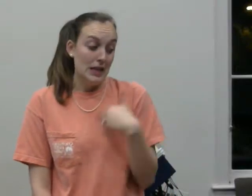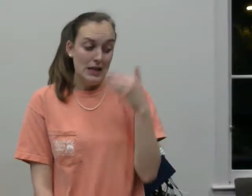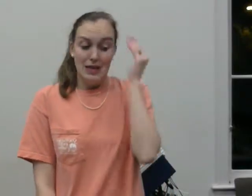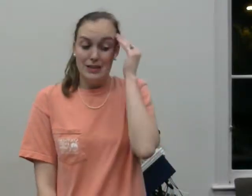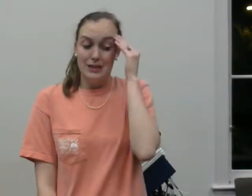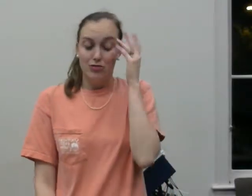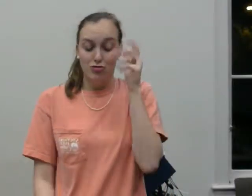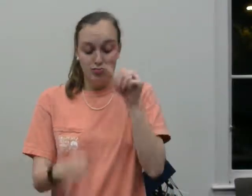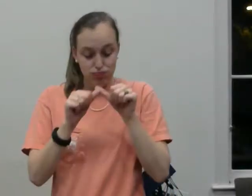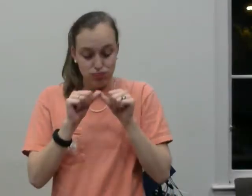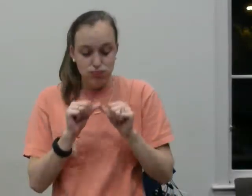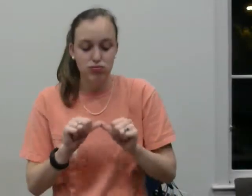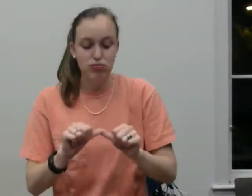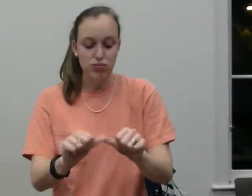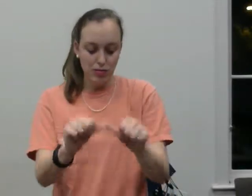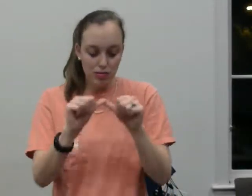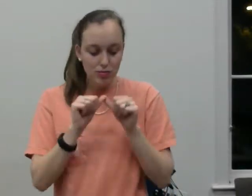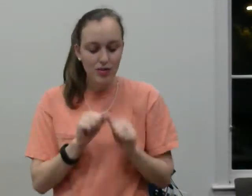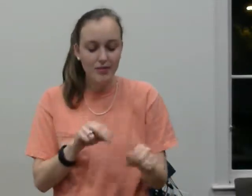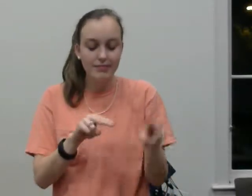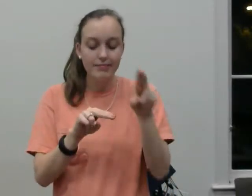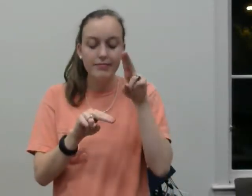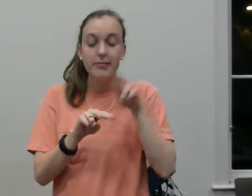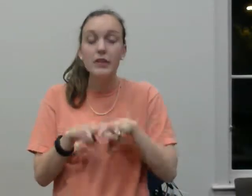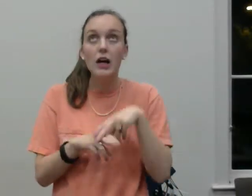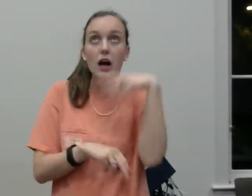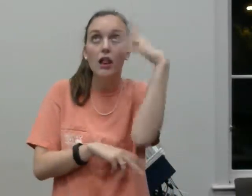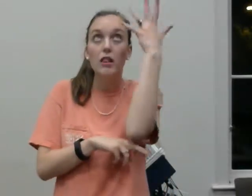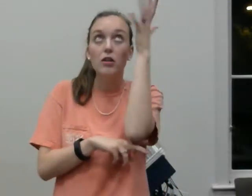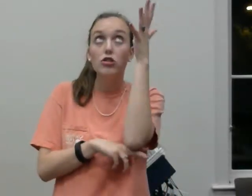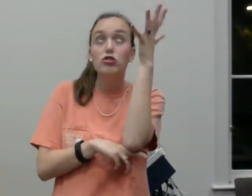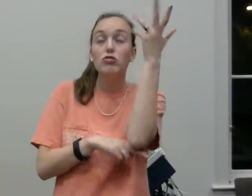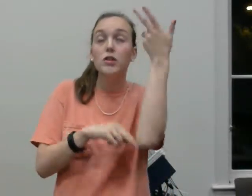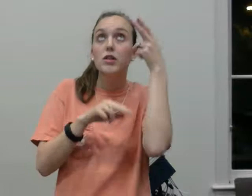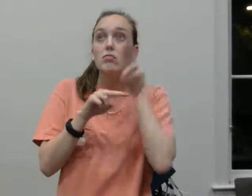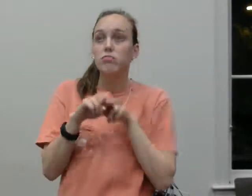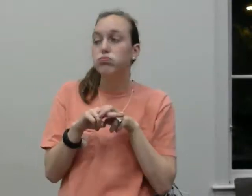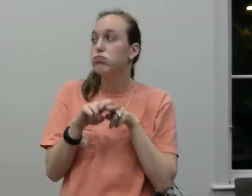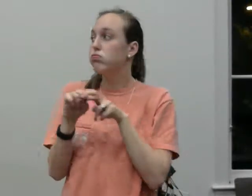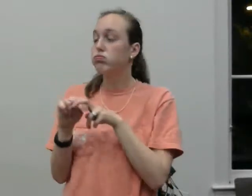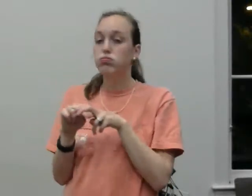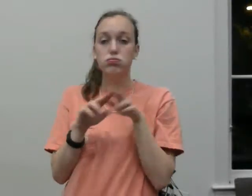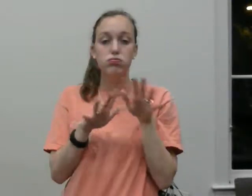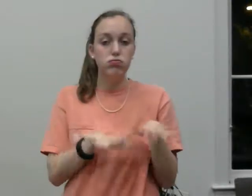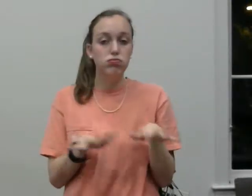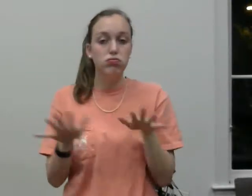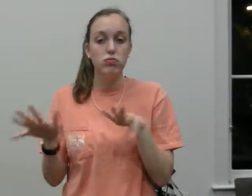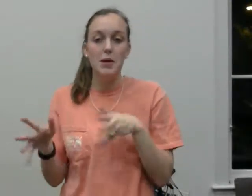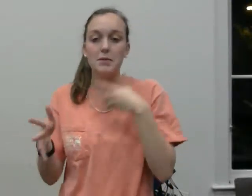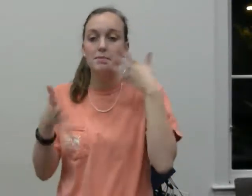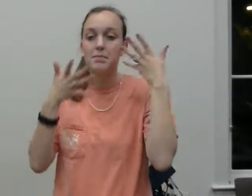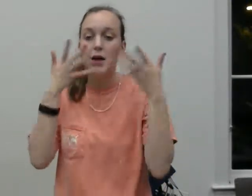sitting there still under his favorite cork tree, smelling the flowers, just like